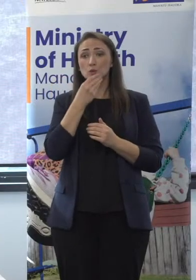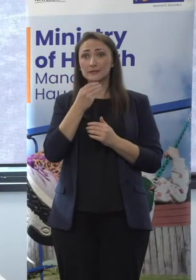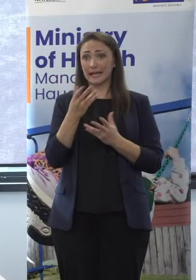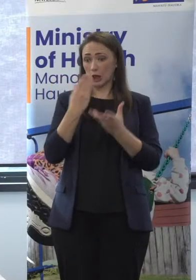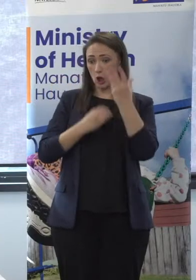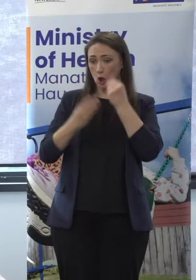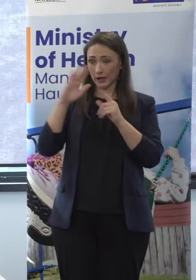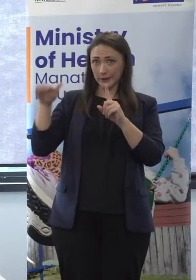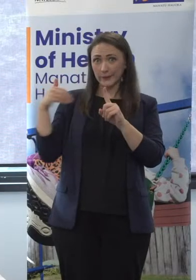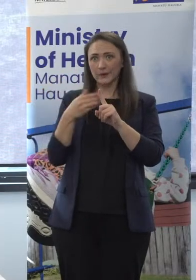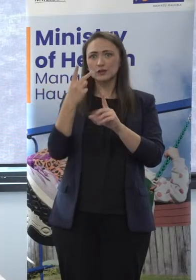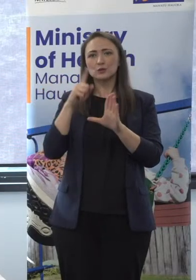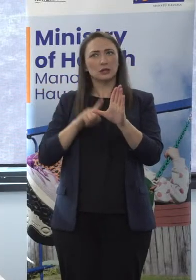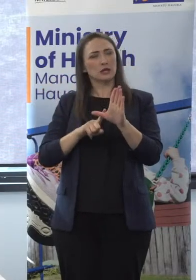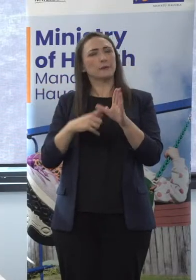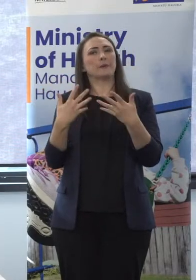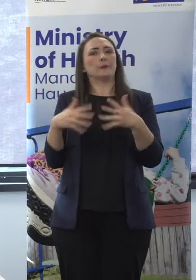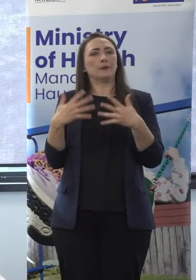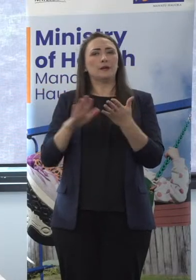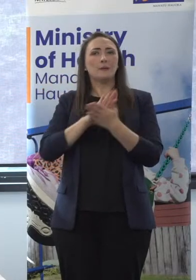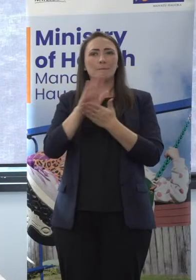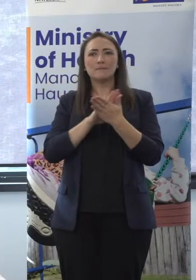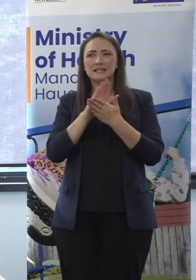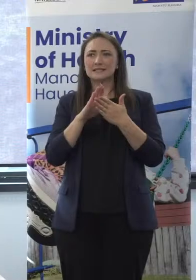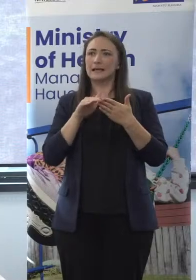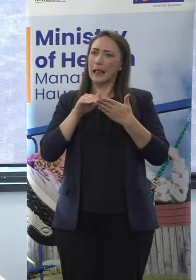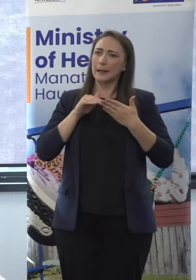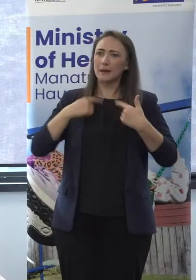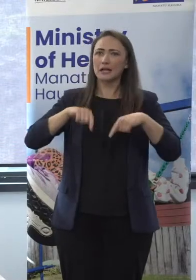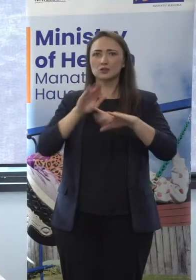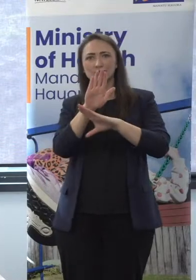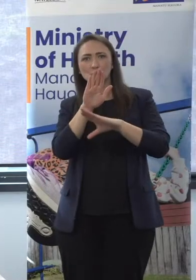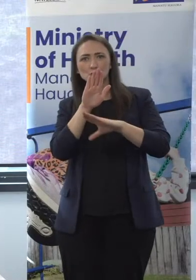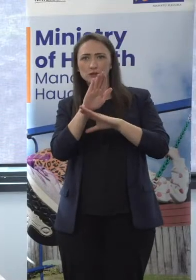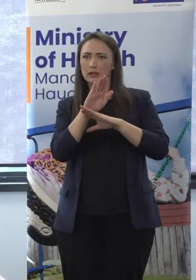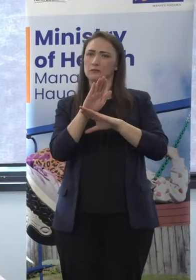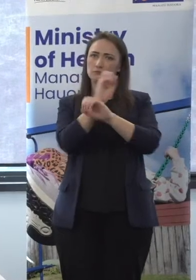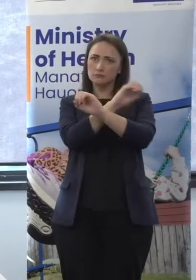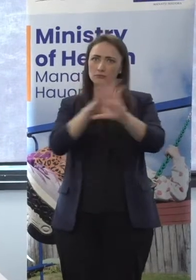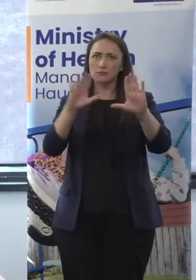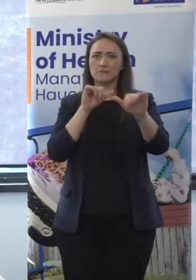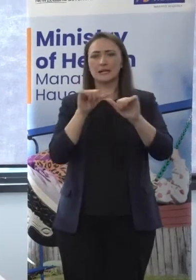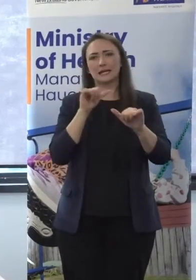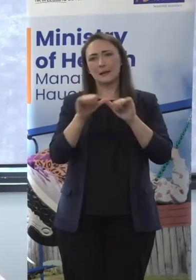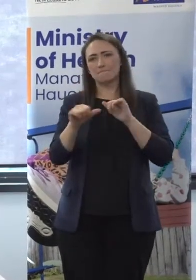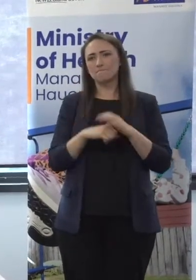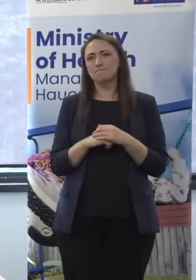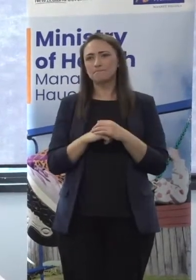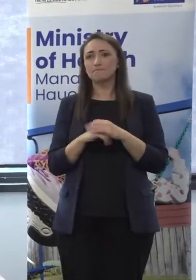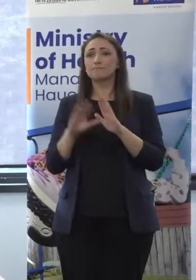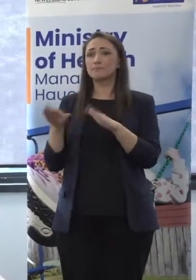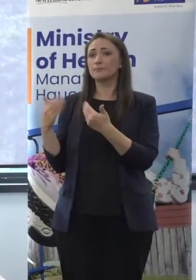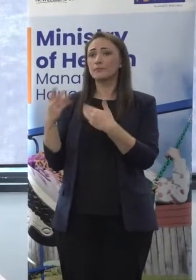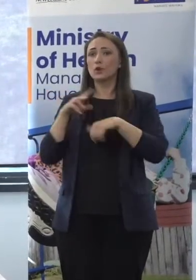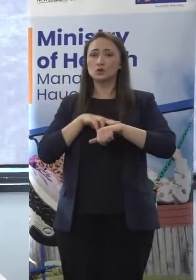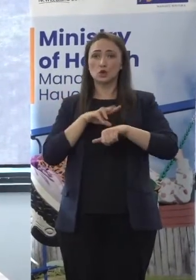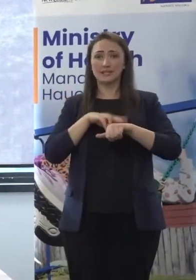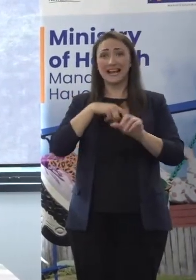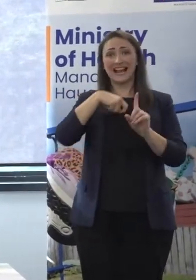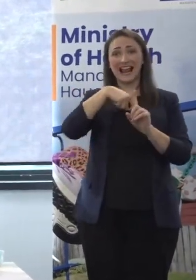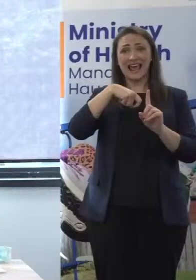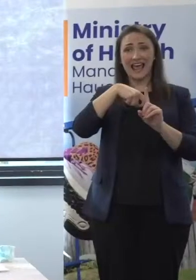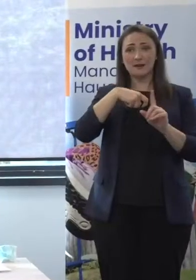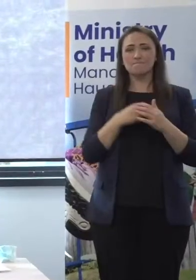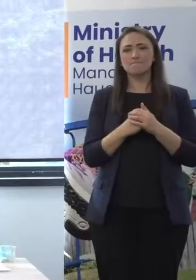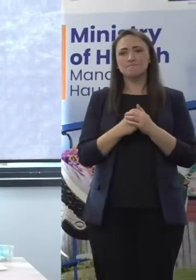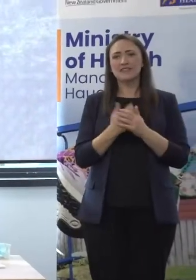gone on, has held New Zealand in good stead. I would like now to hand over to Dr. Callaghan. Thank you, Kirsten. So as